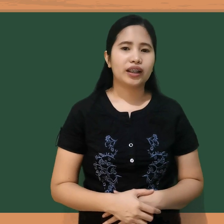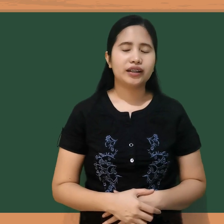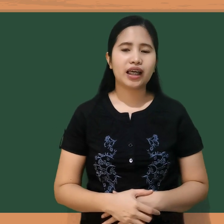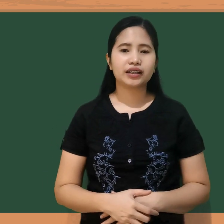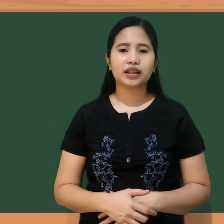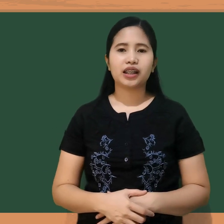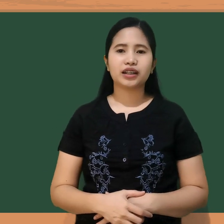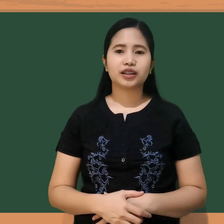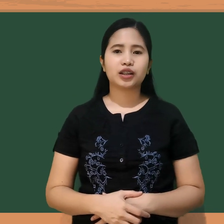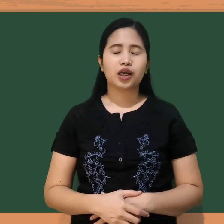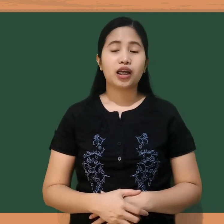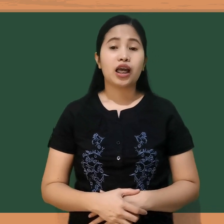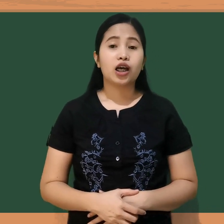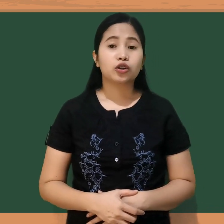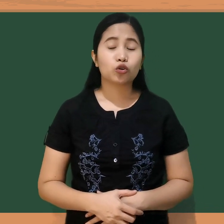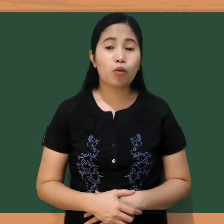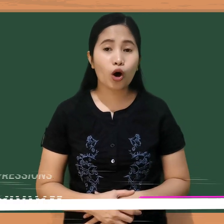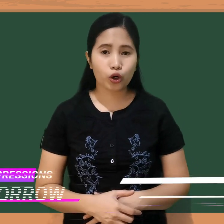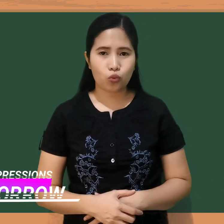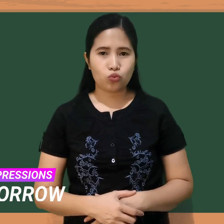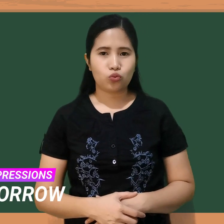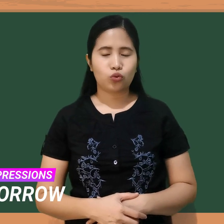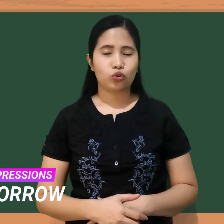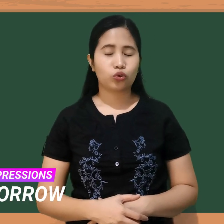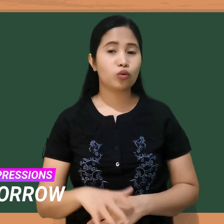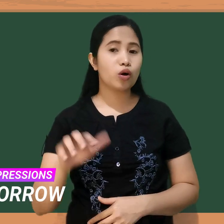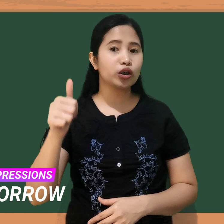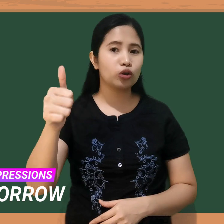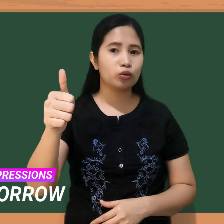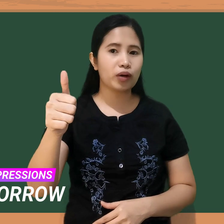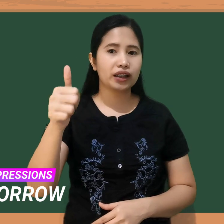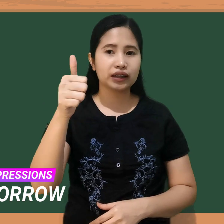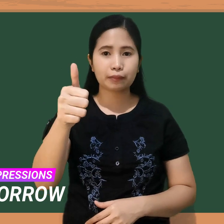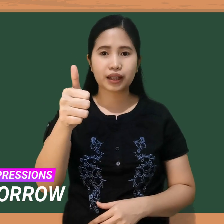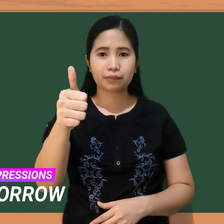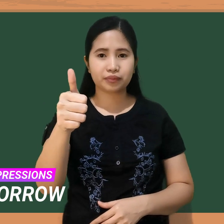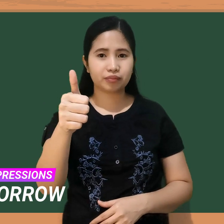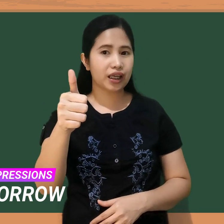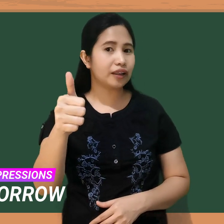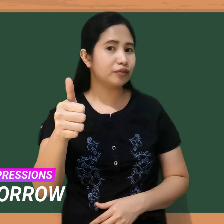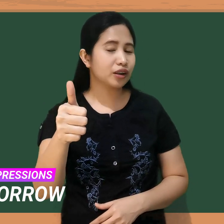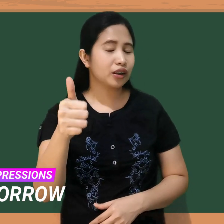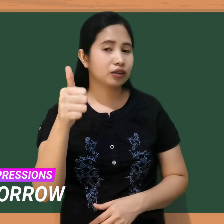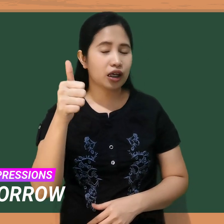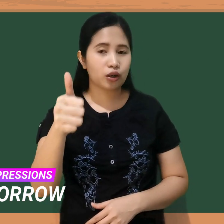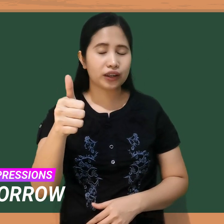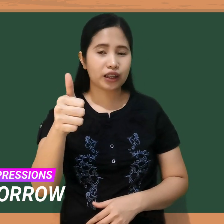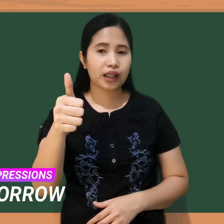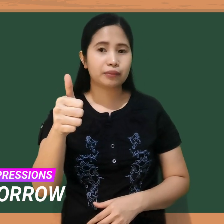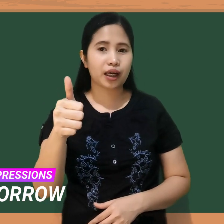Okay, next is tomorrow. Tomorrow. Parang thumbs up. Yan. Gawa tayong thumbs